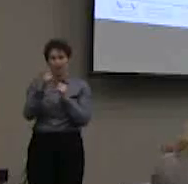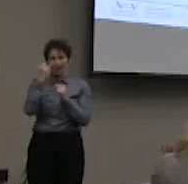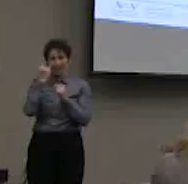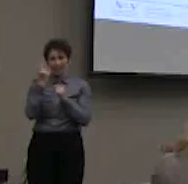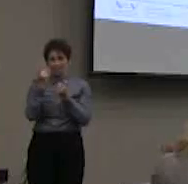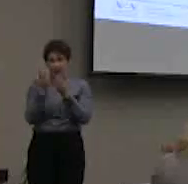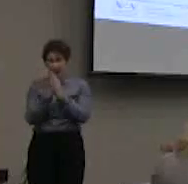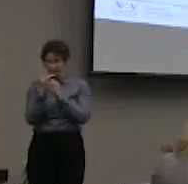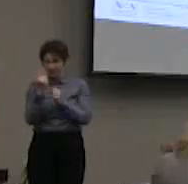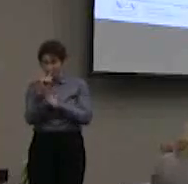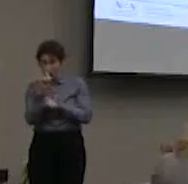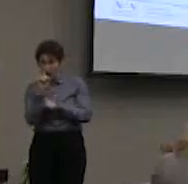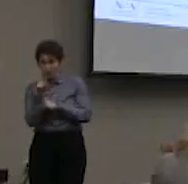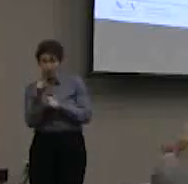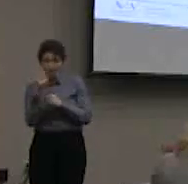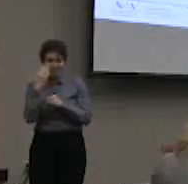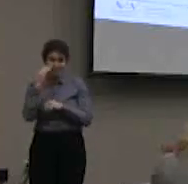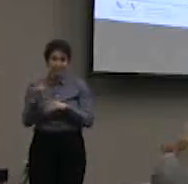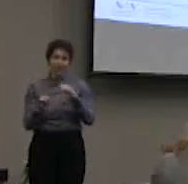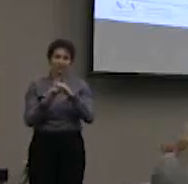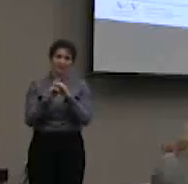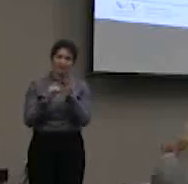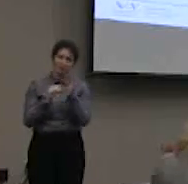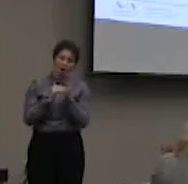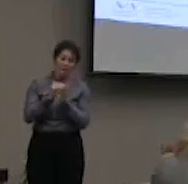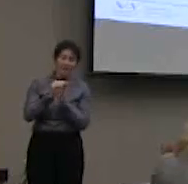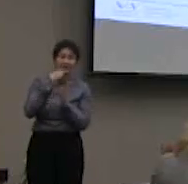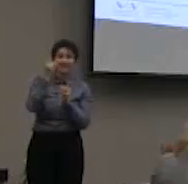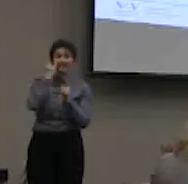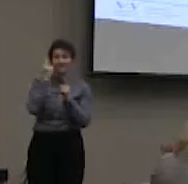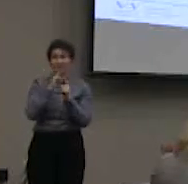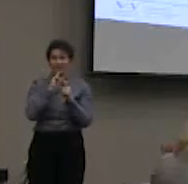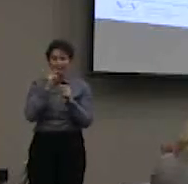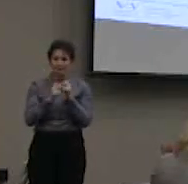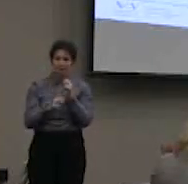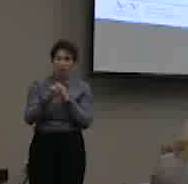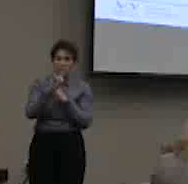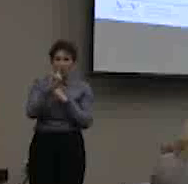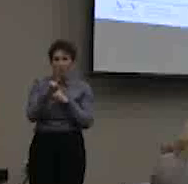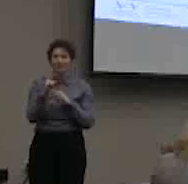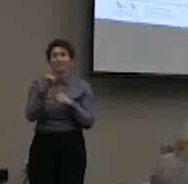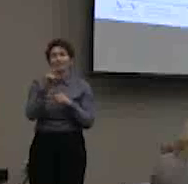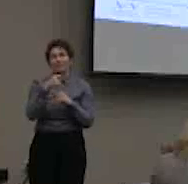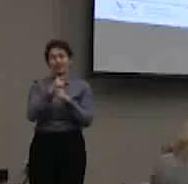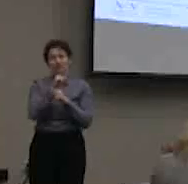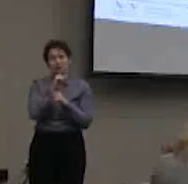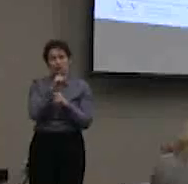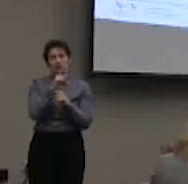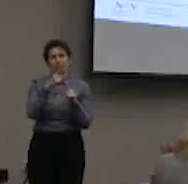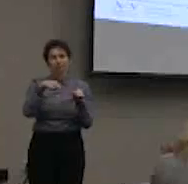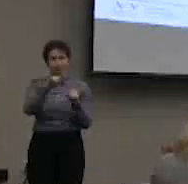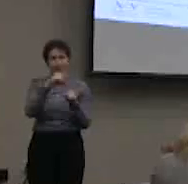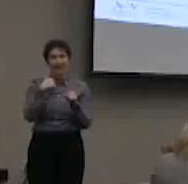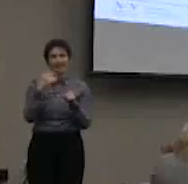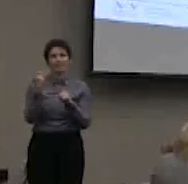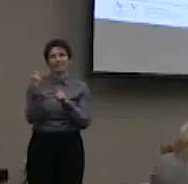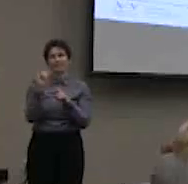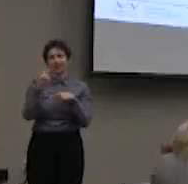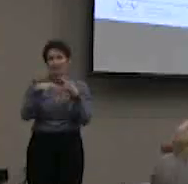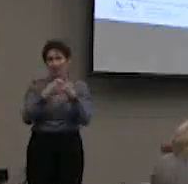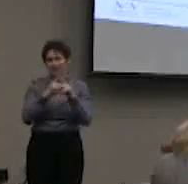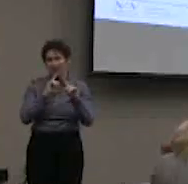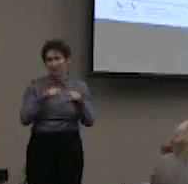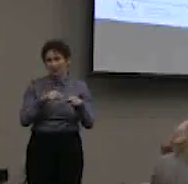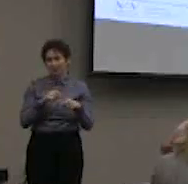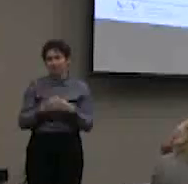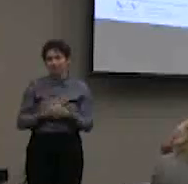up often, or if it's a really difficult question where we need to make sure that everybody is having the same type of answer to it. Again,